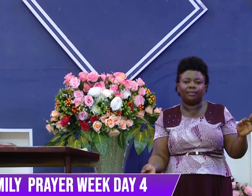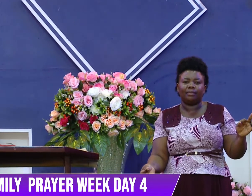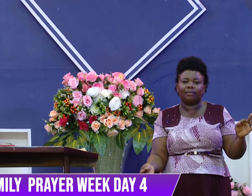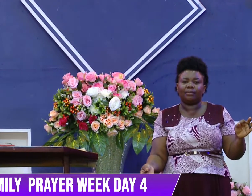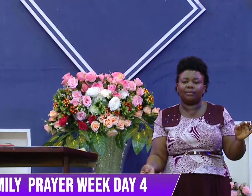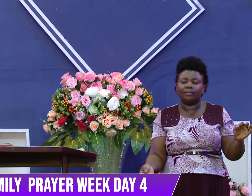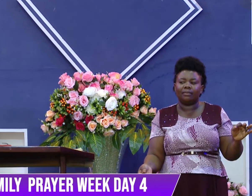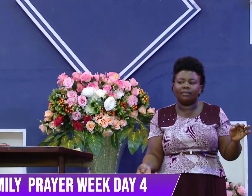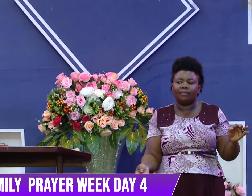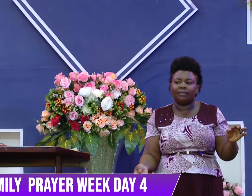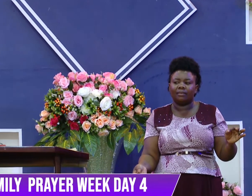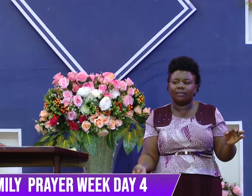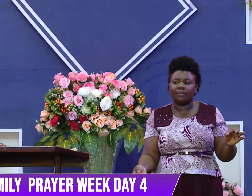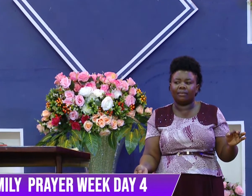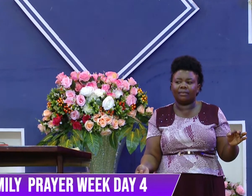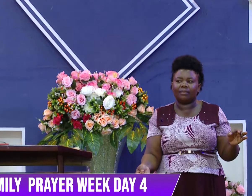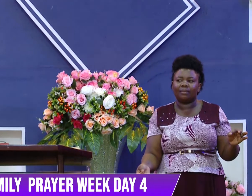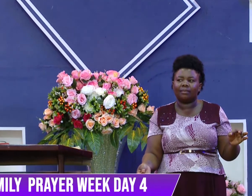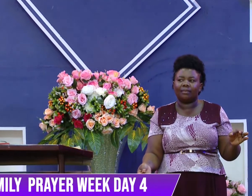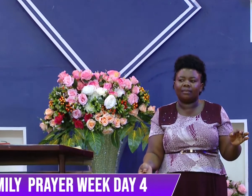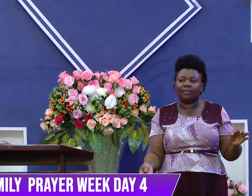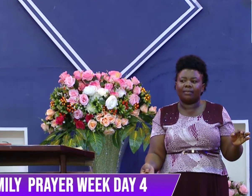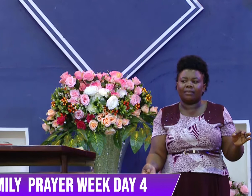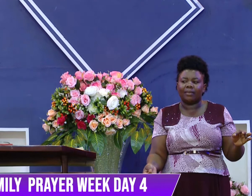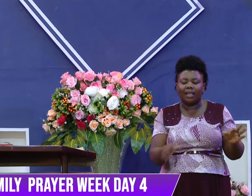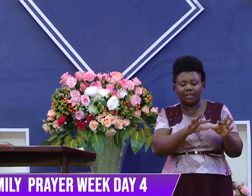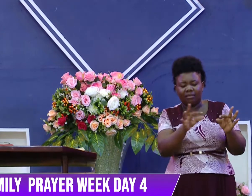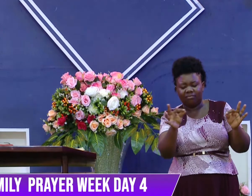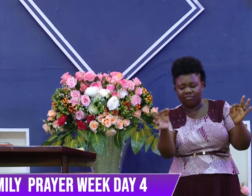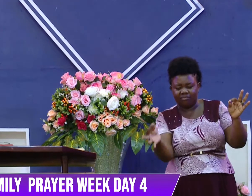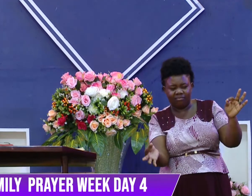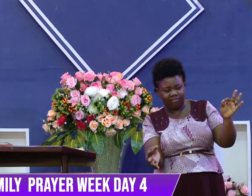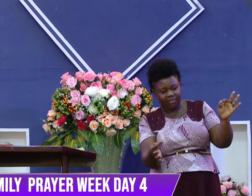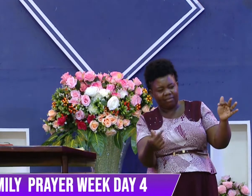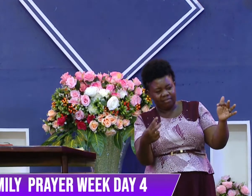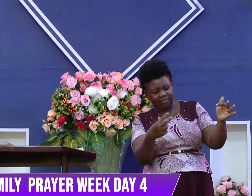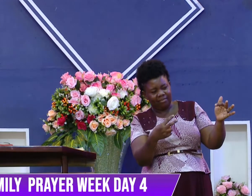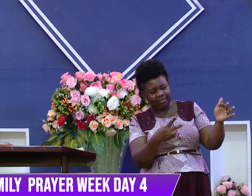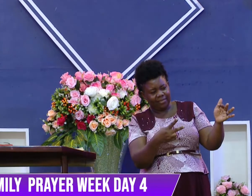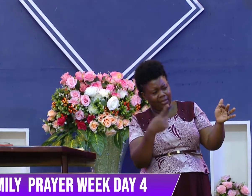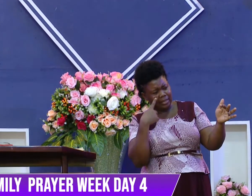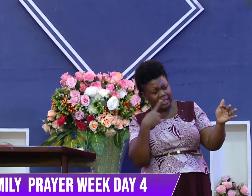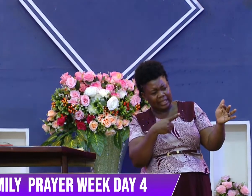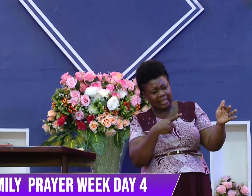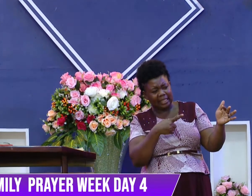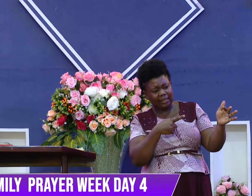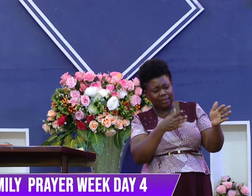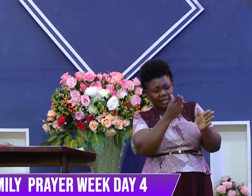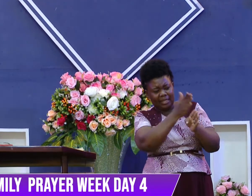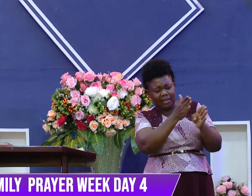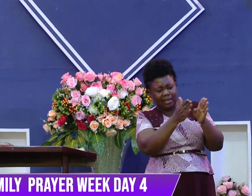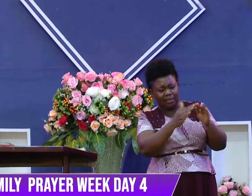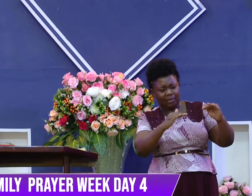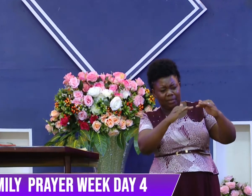another metallic substance falls down, and it's a plumb line